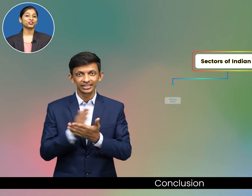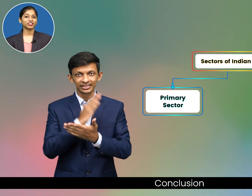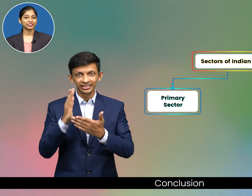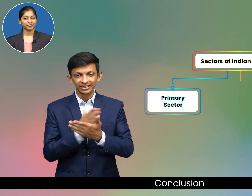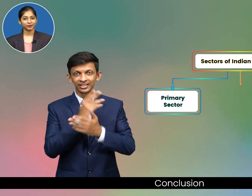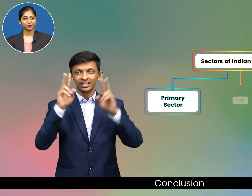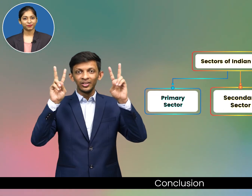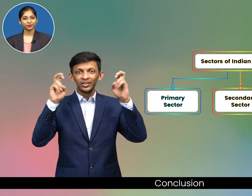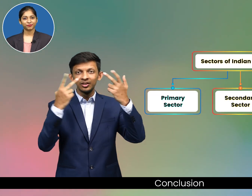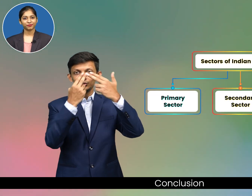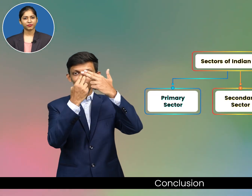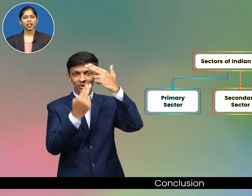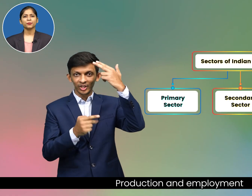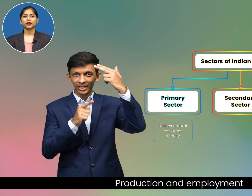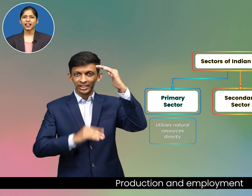Conclusion: